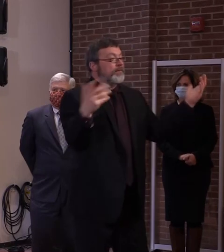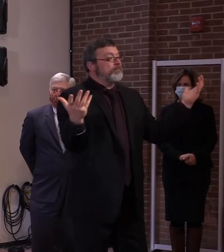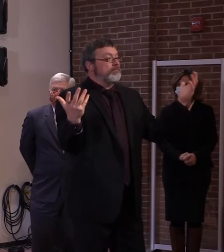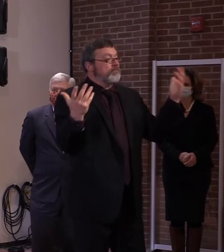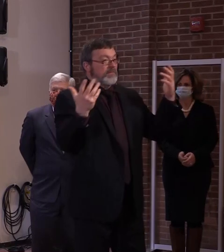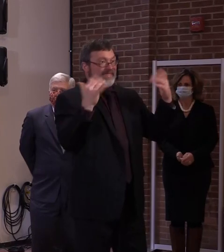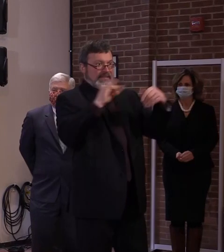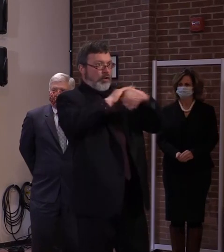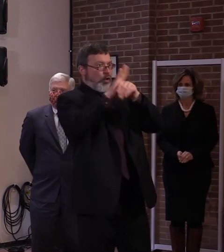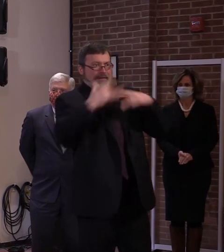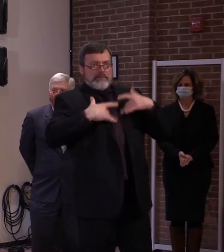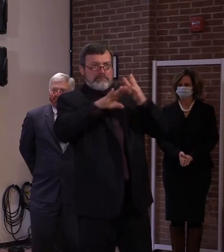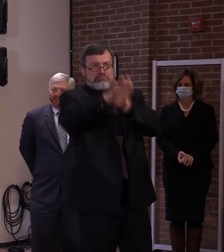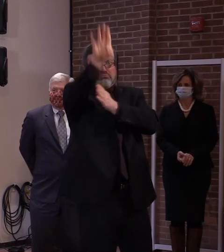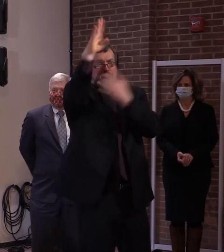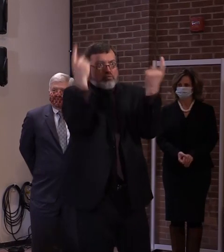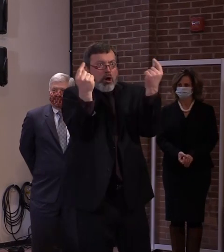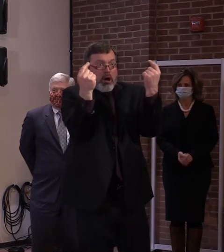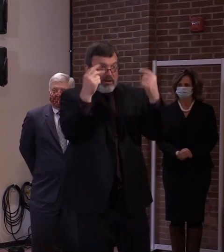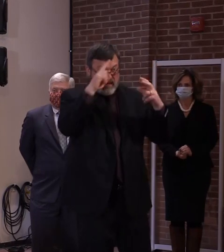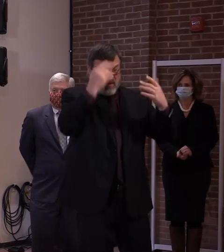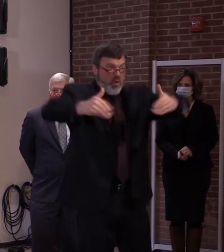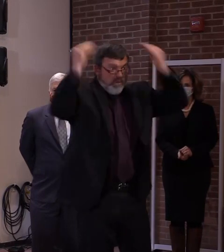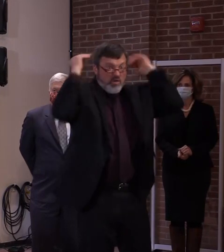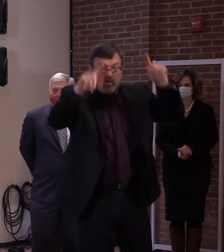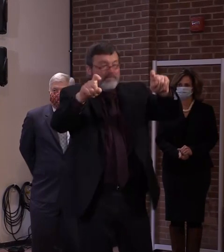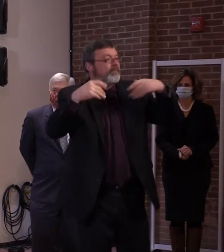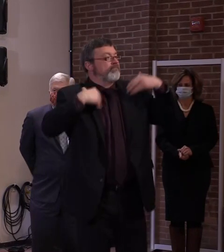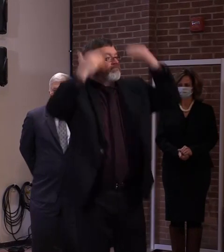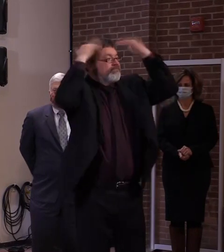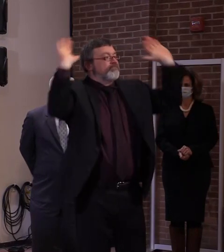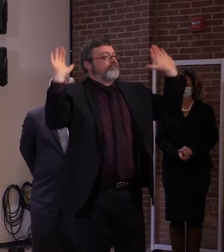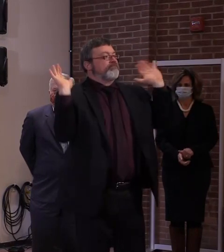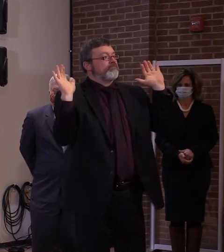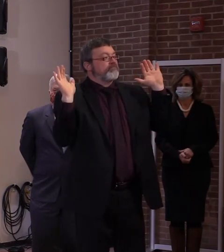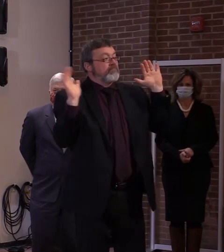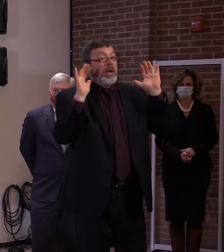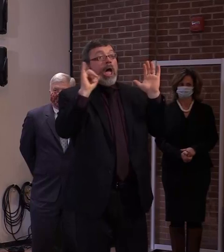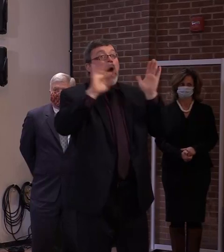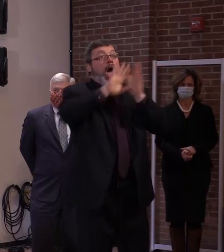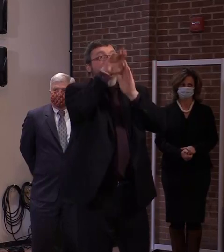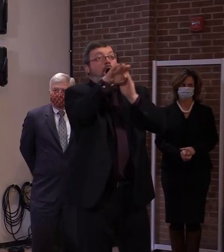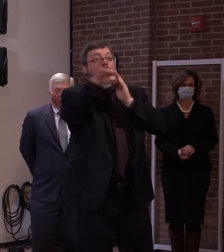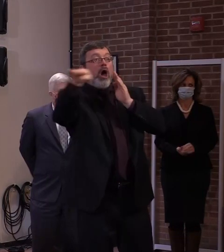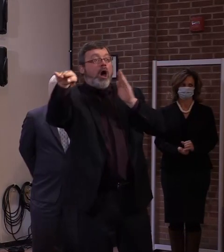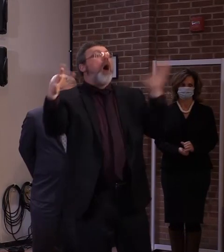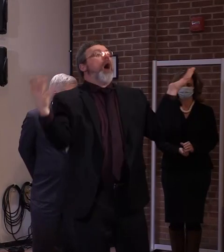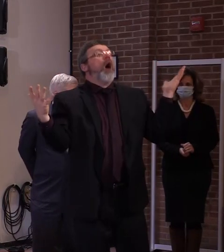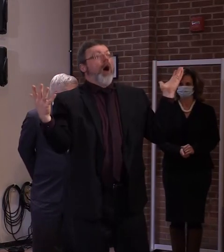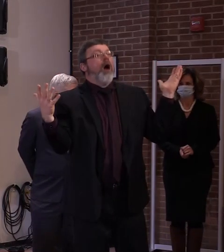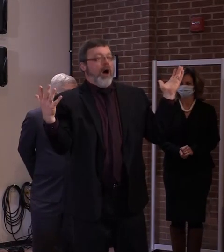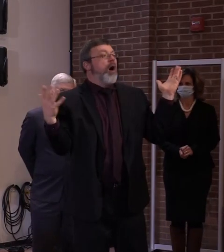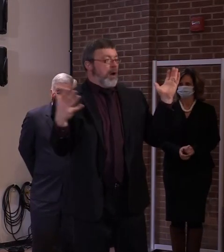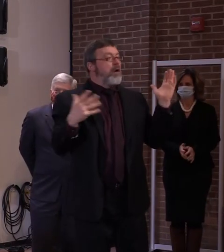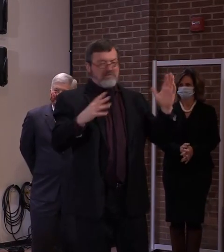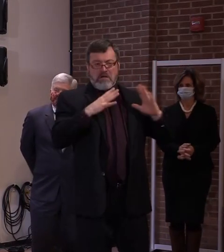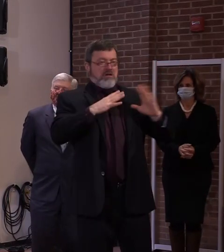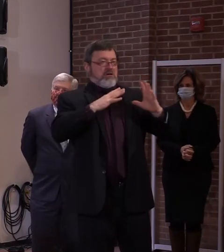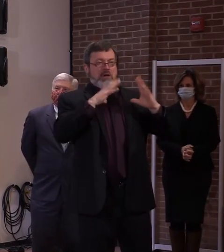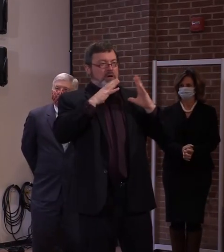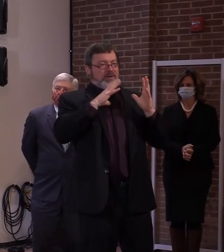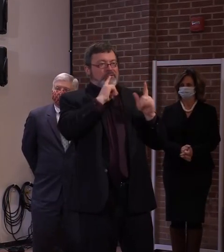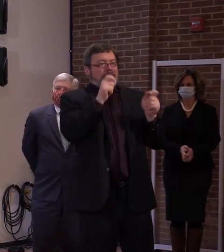is available. If our numbers continue to level out as they have, we may not need their help, and we want